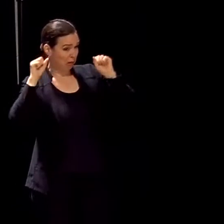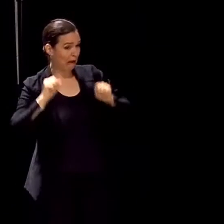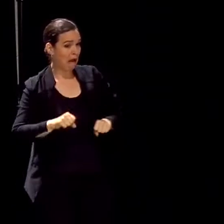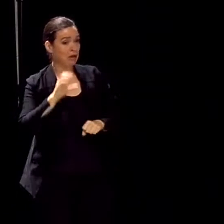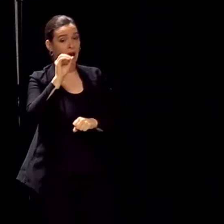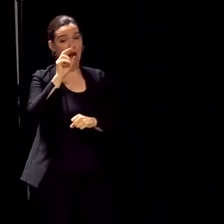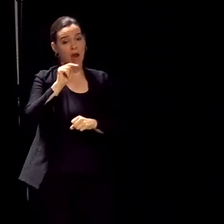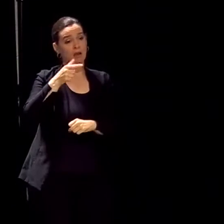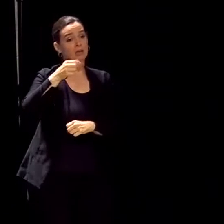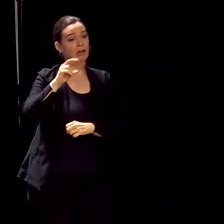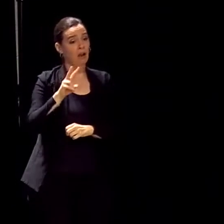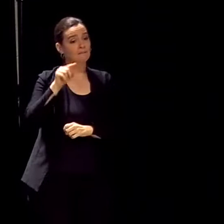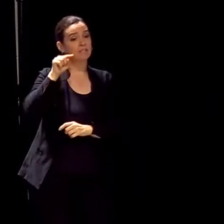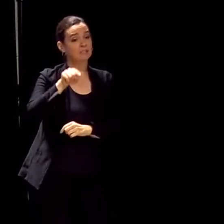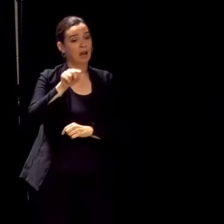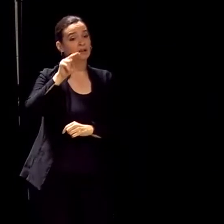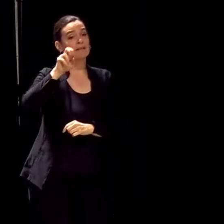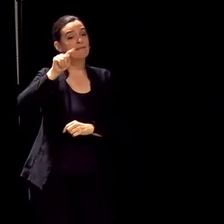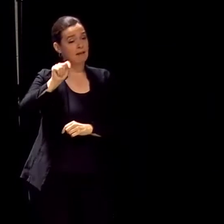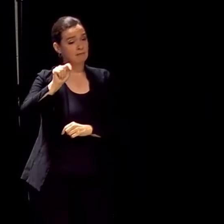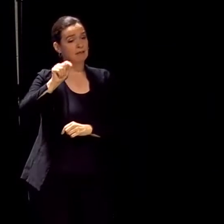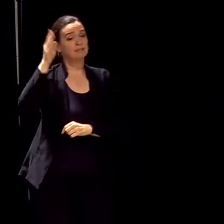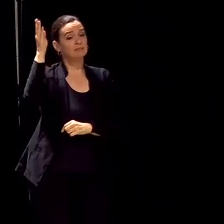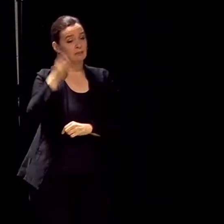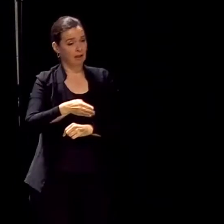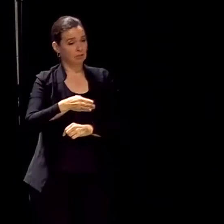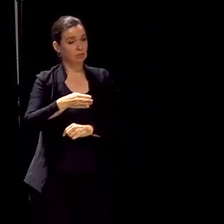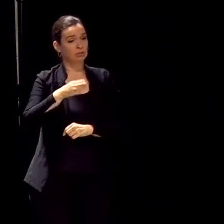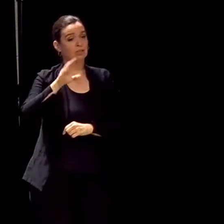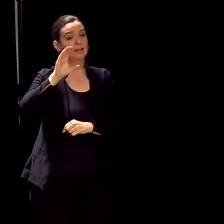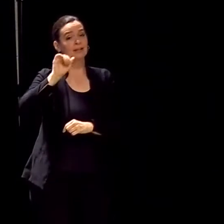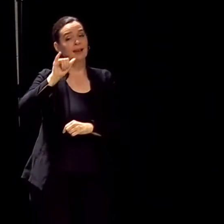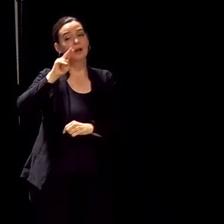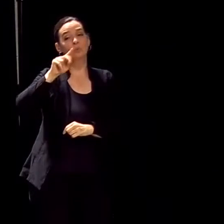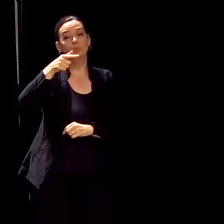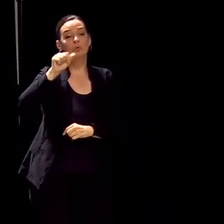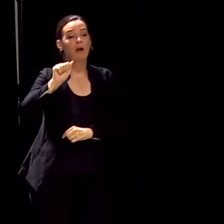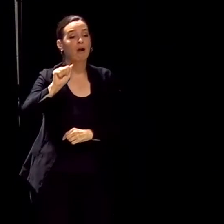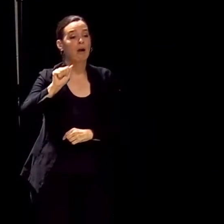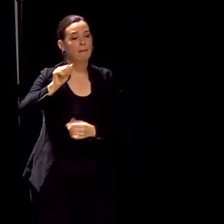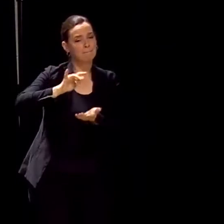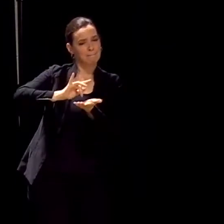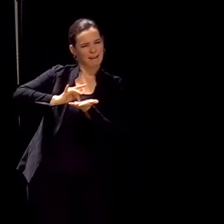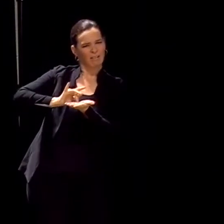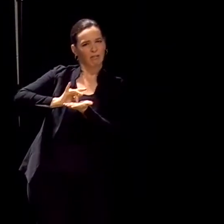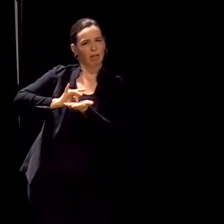ongov.net/Cayuga Medical. That's testing Monday through Friday from 9 to 1.